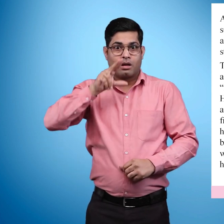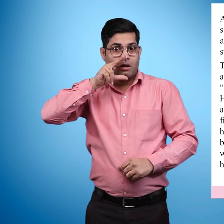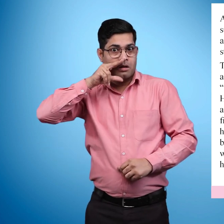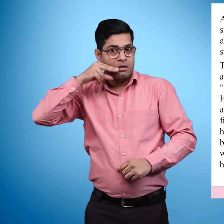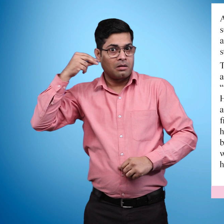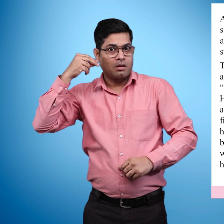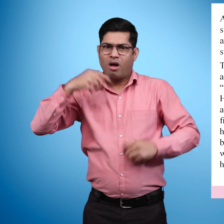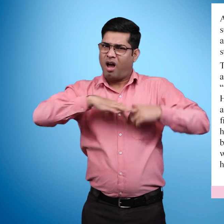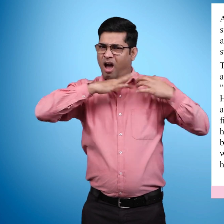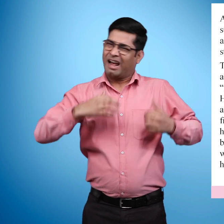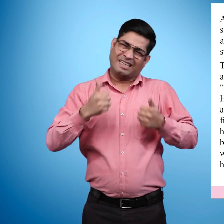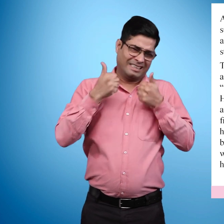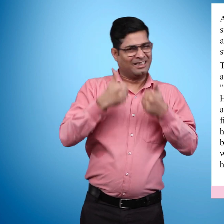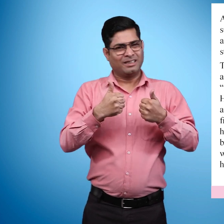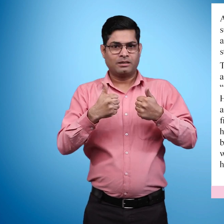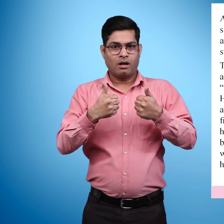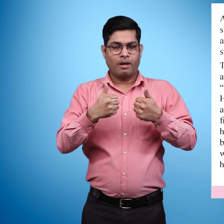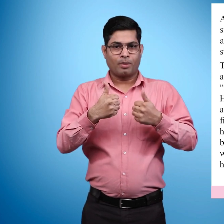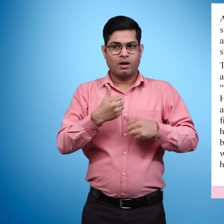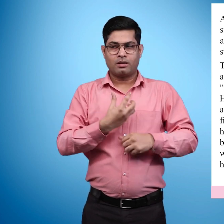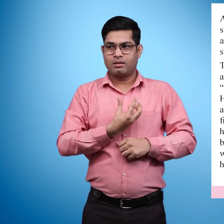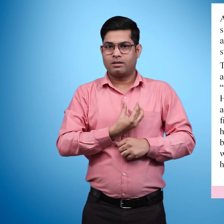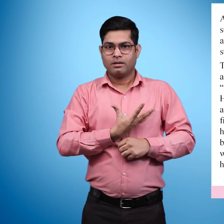Vijay Singh's mighty heart missed a beat or two.